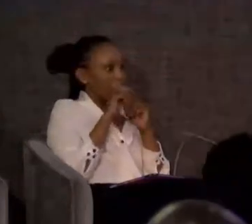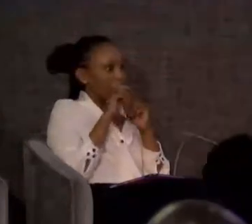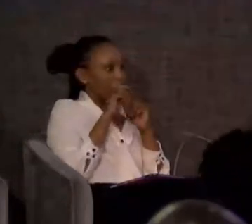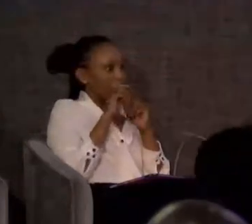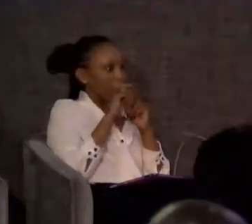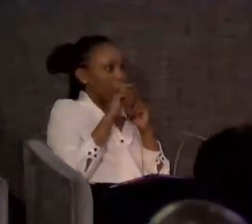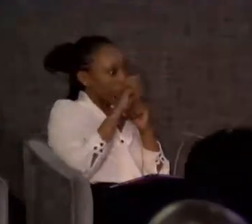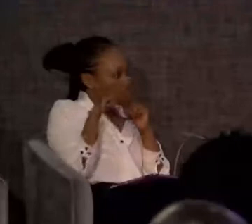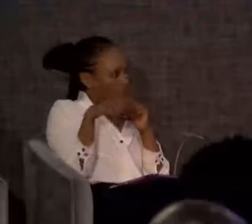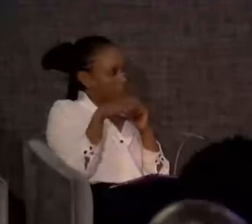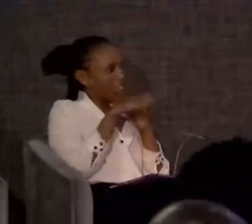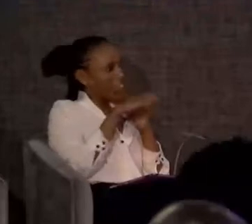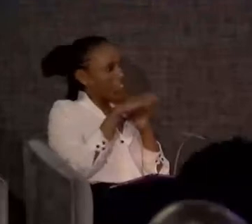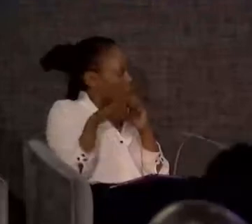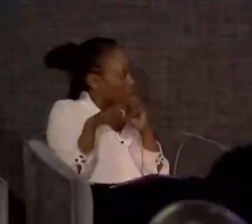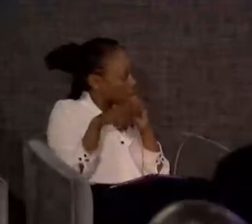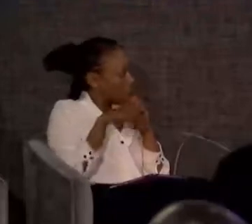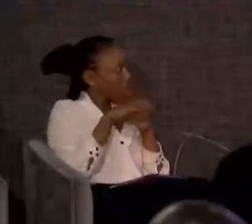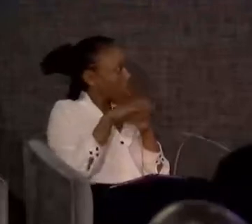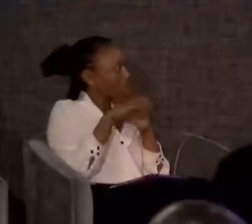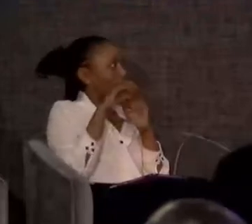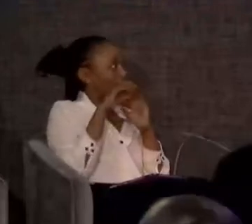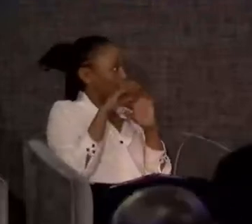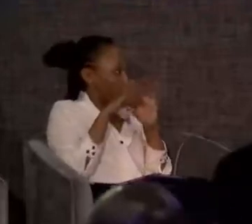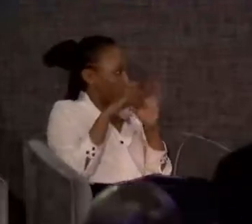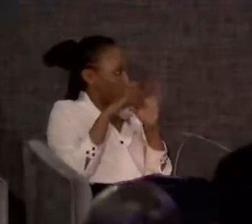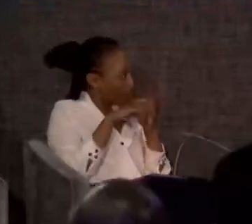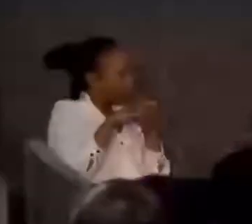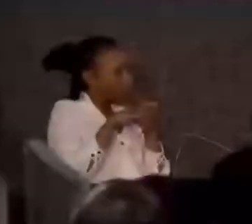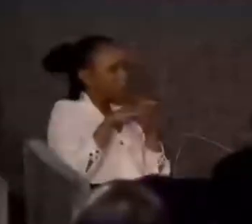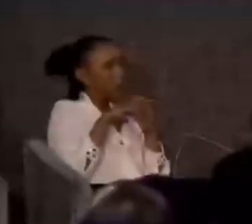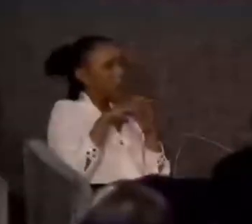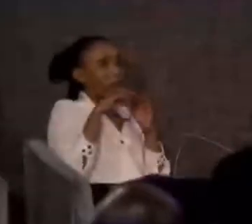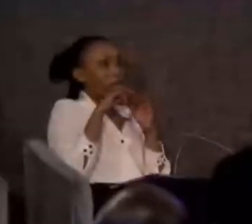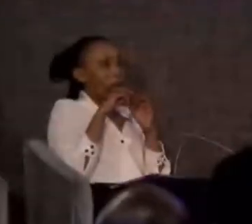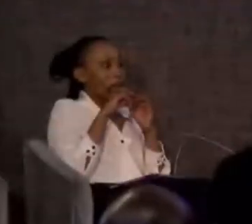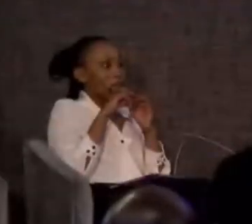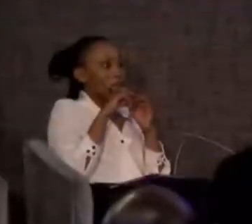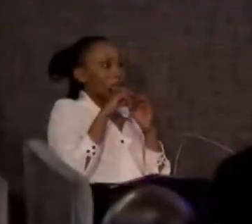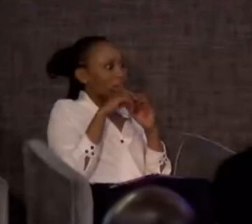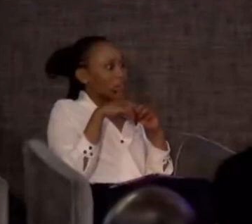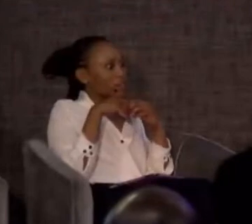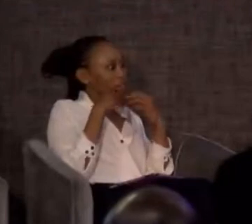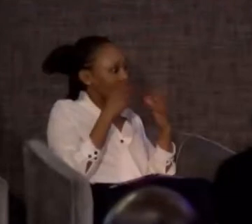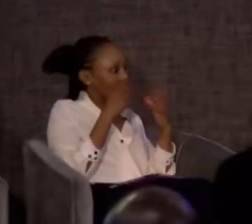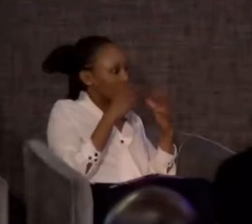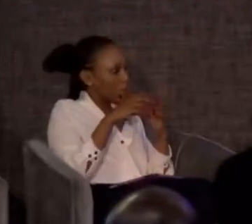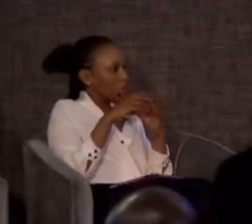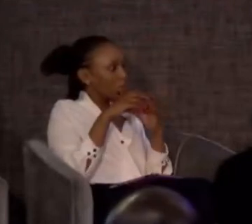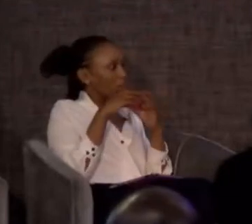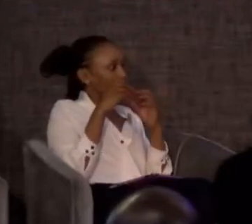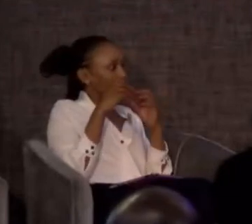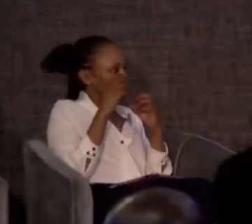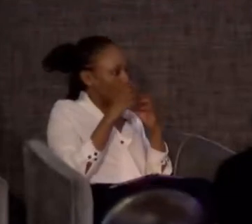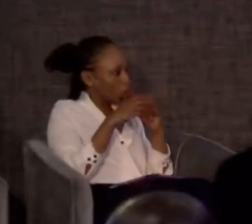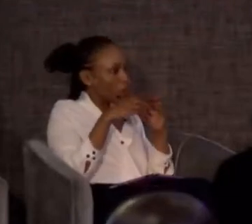around the labor laws. We need to revisit those to make it easier for them to